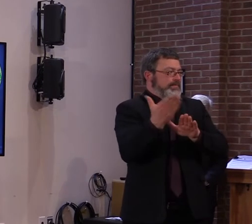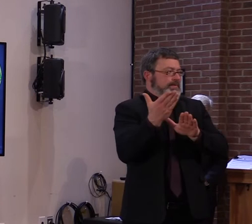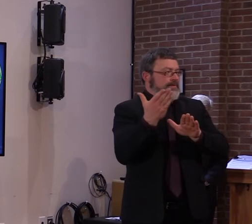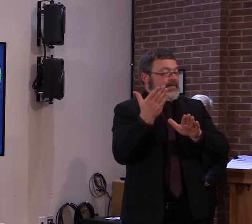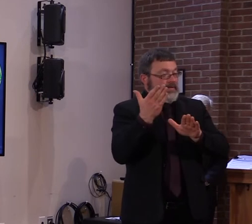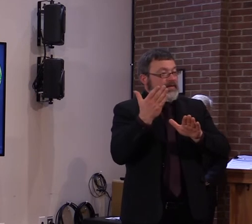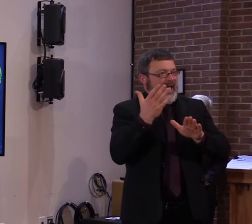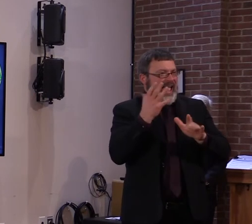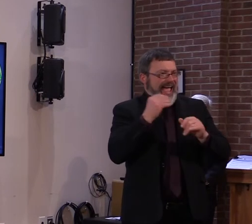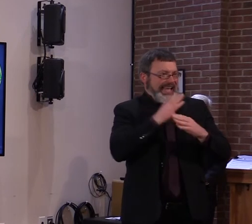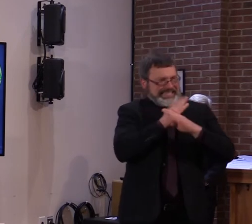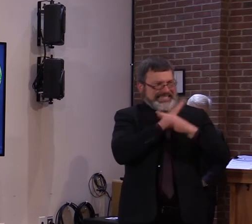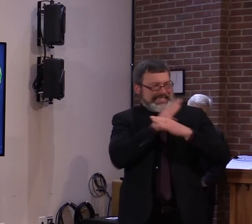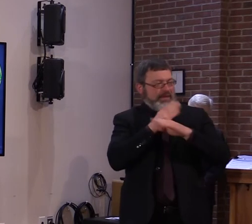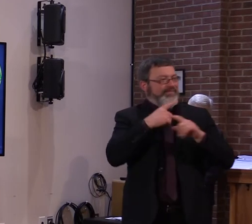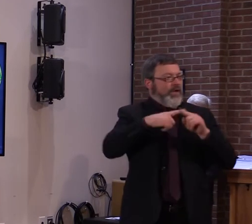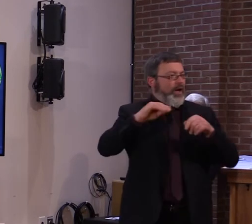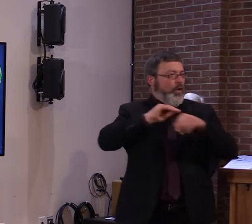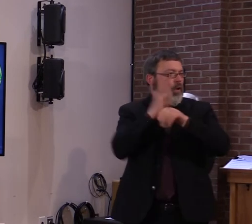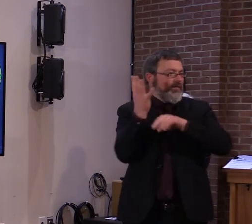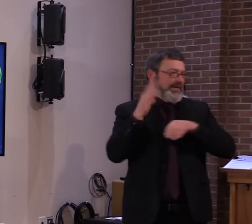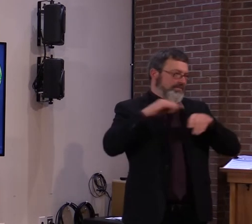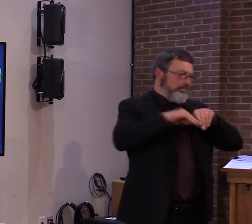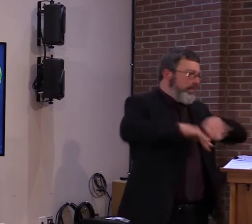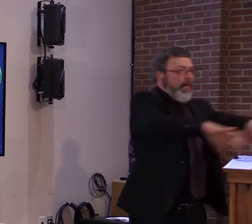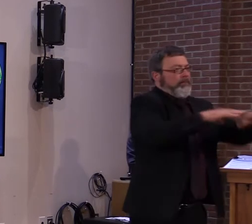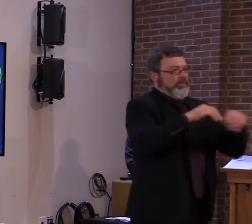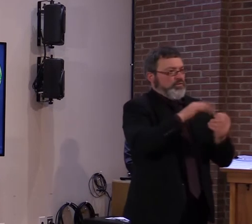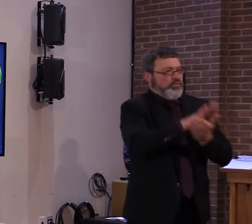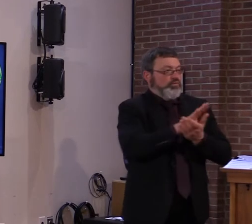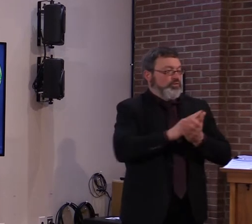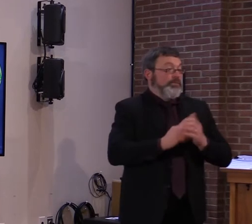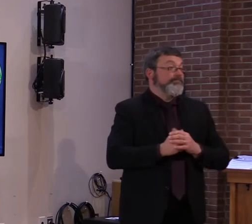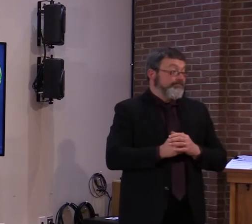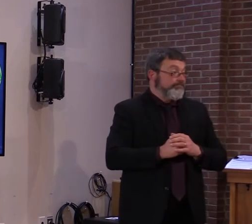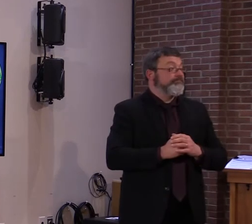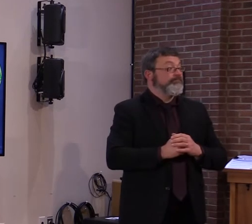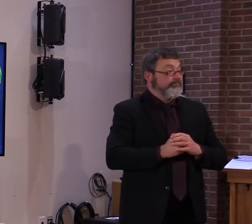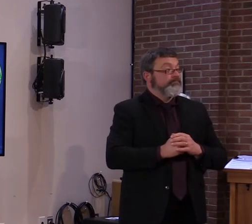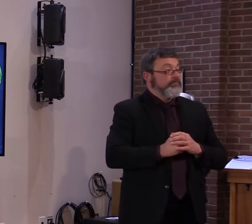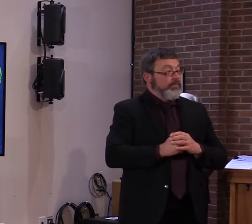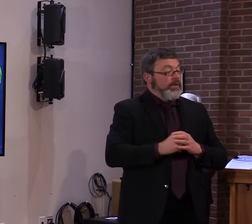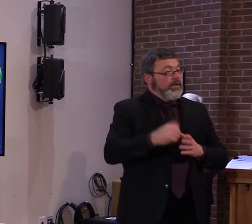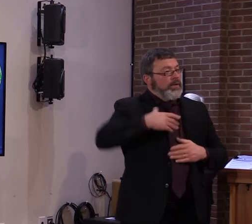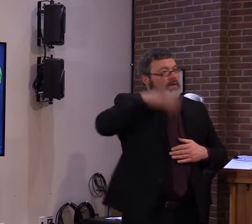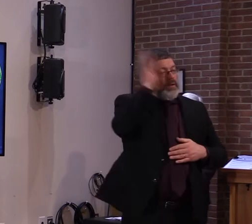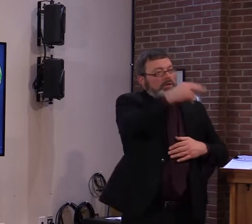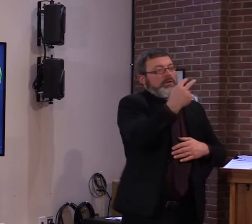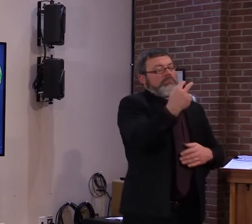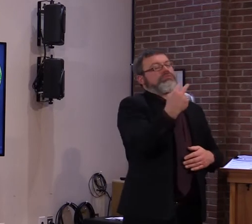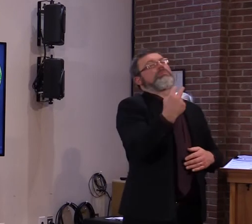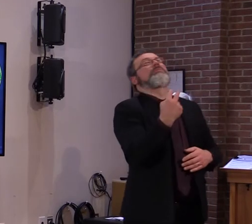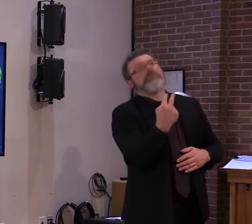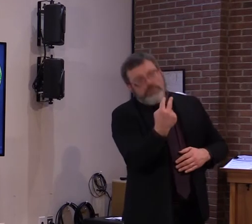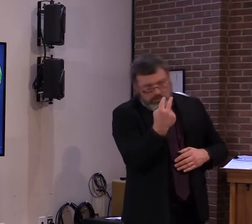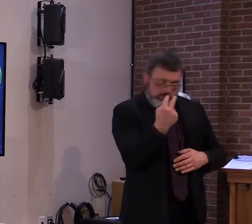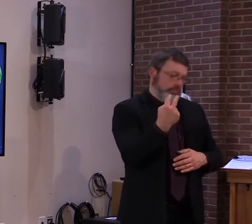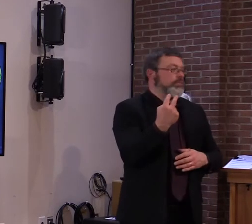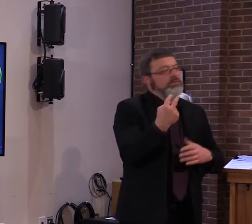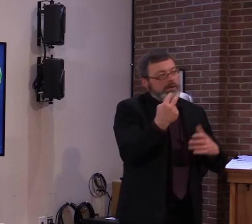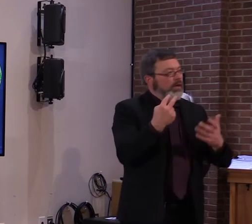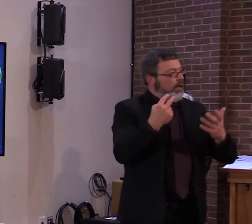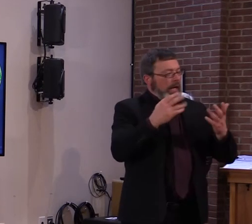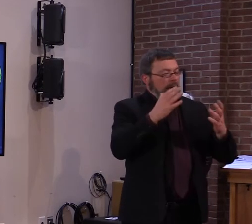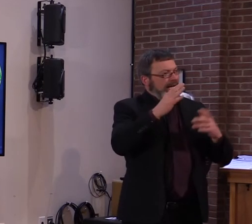our lives and daily activities again, to plan a Thanksgiving in our own homes without other family or guests, to still